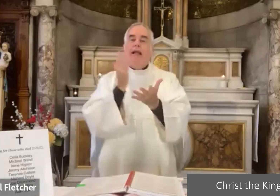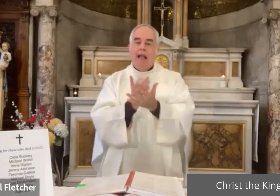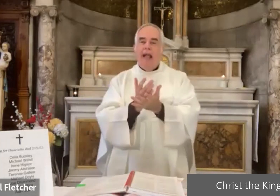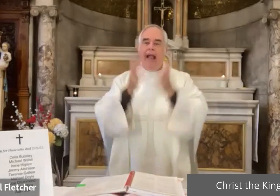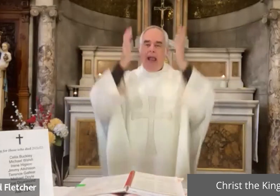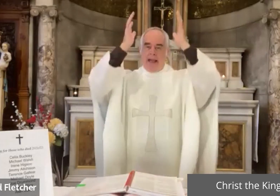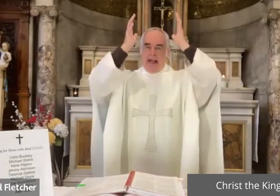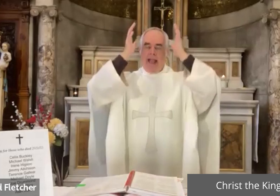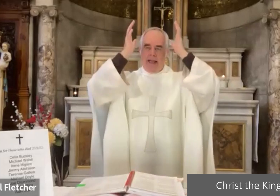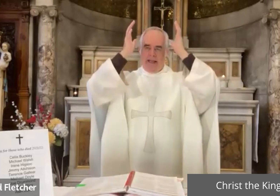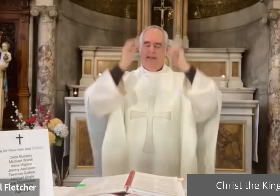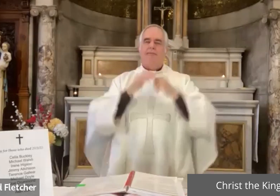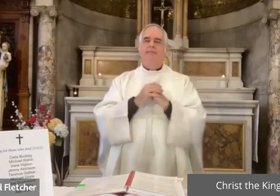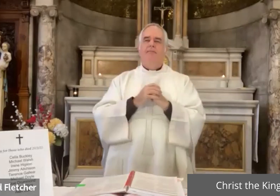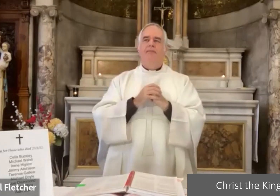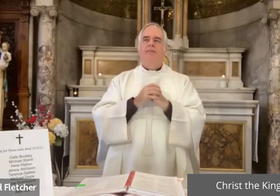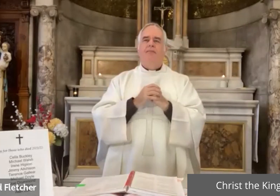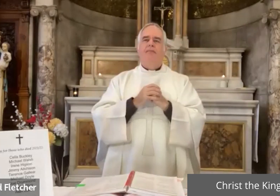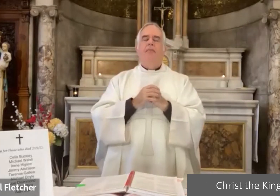Jesus is king.